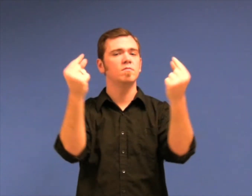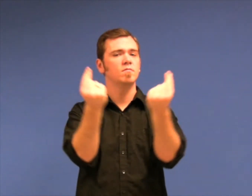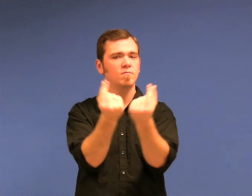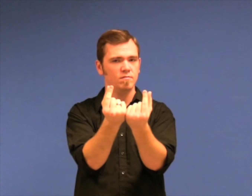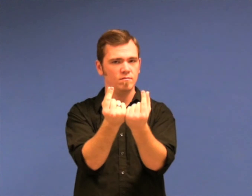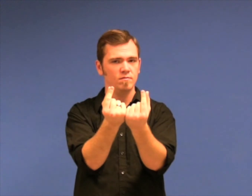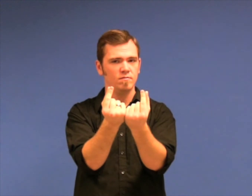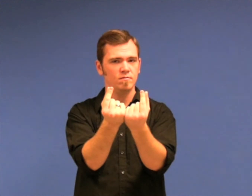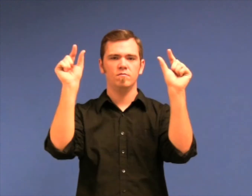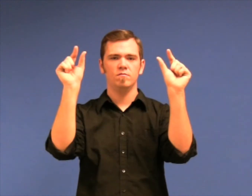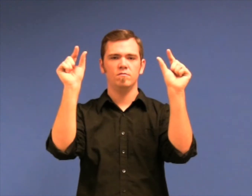group.